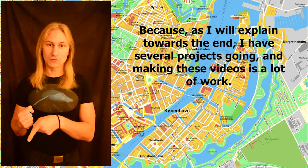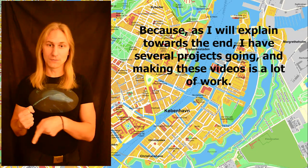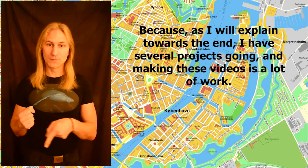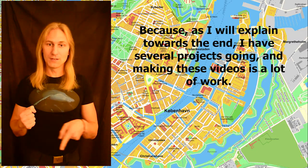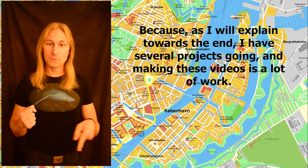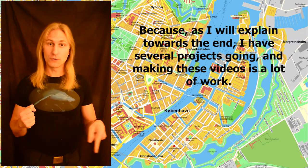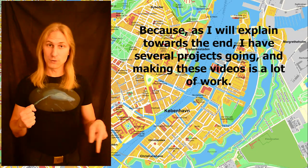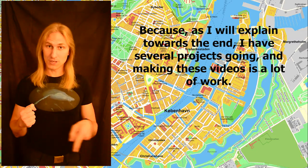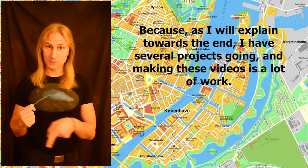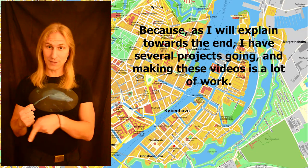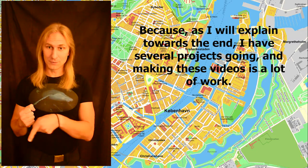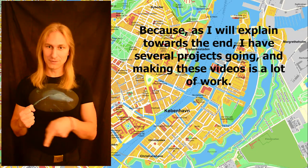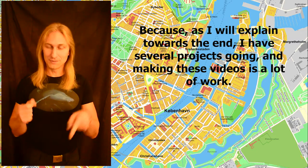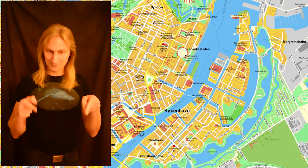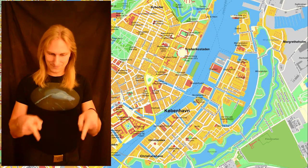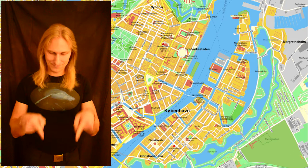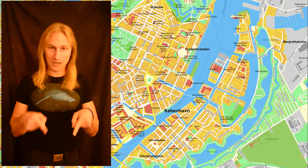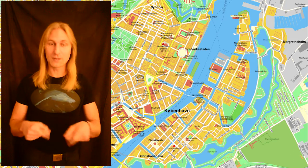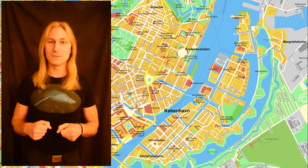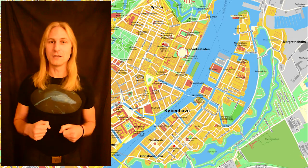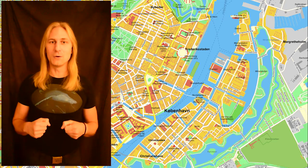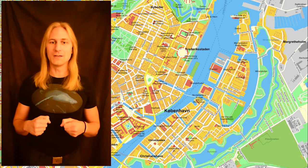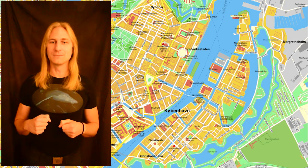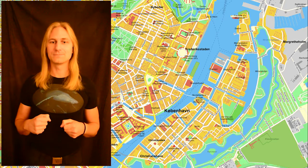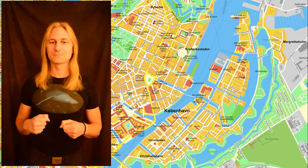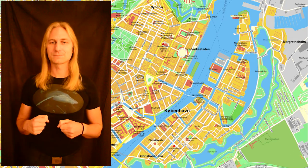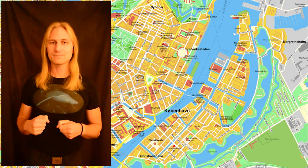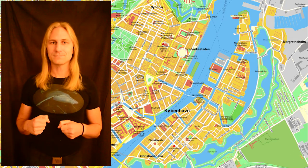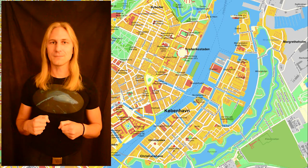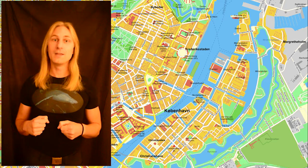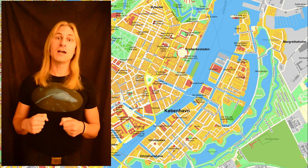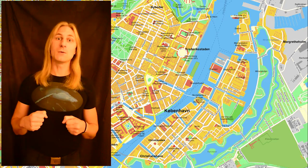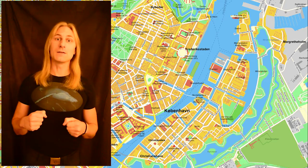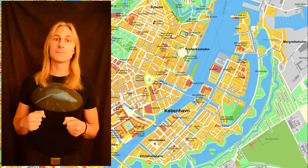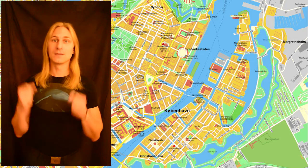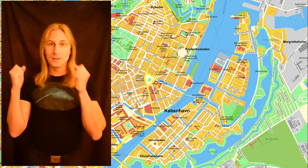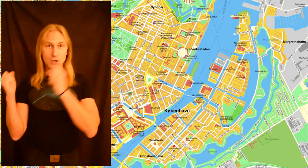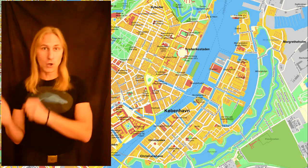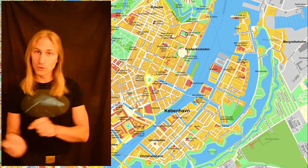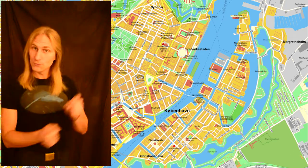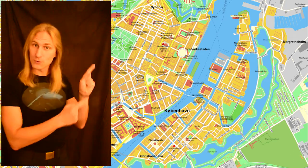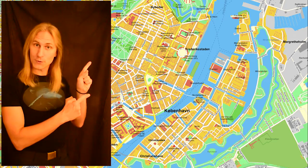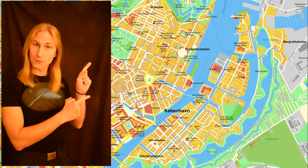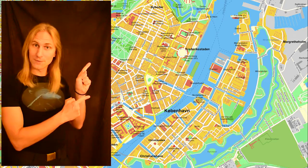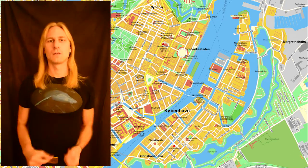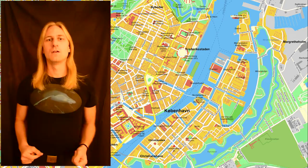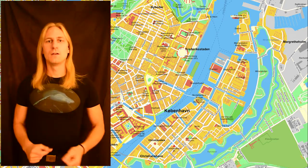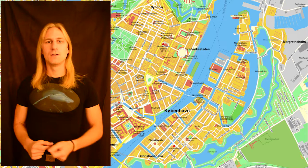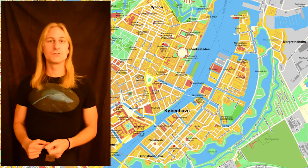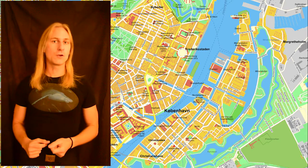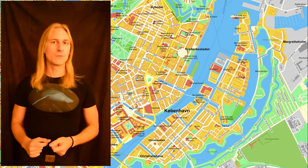comment section, both of which can be found directly below here. Anyway, on to the